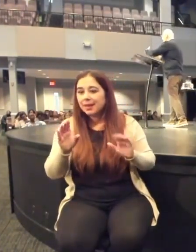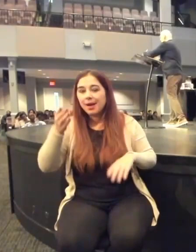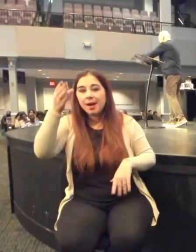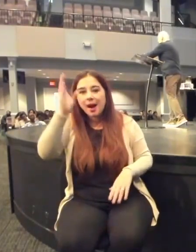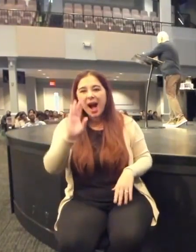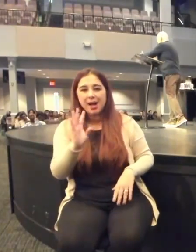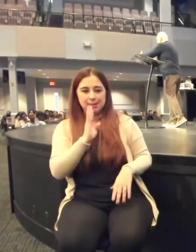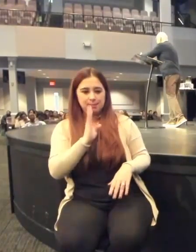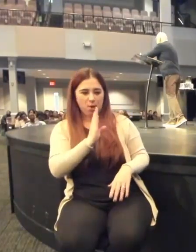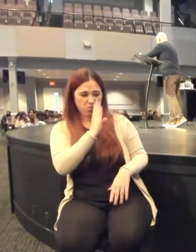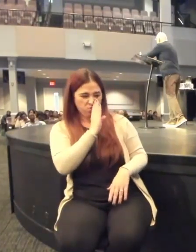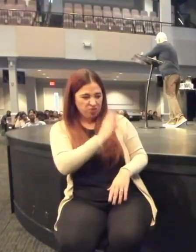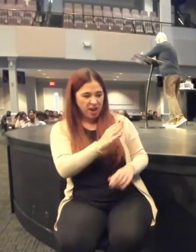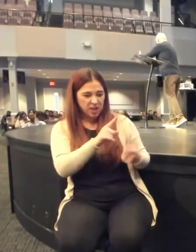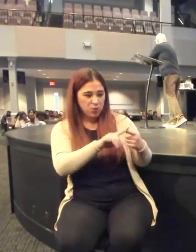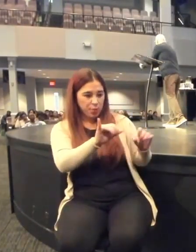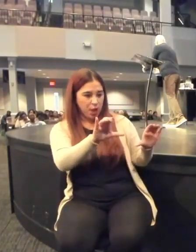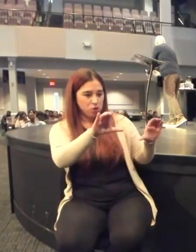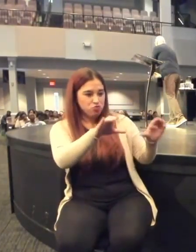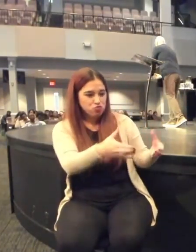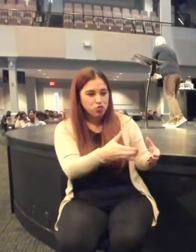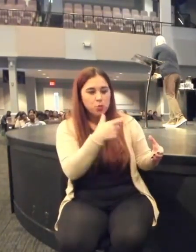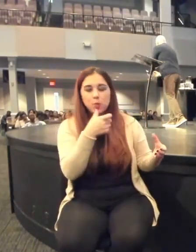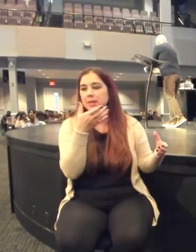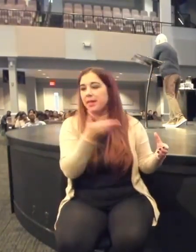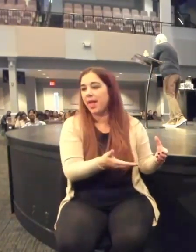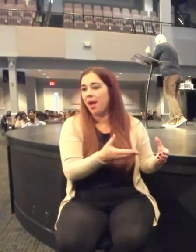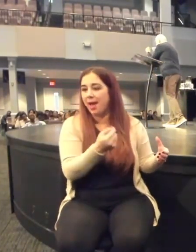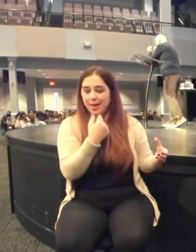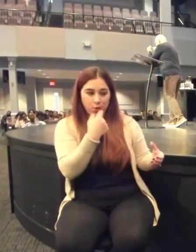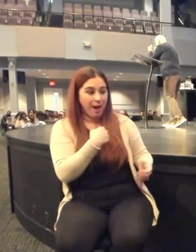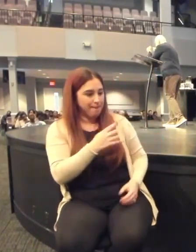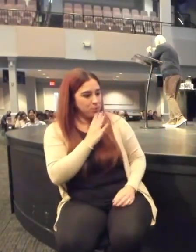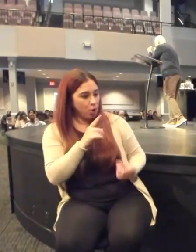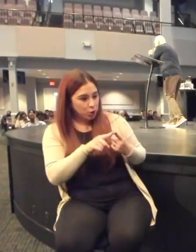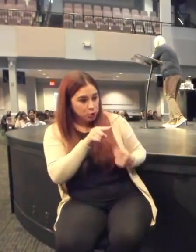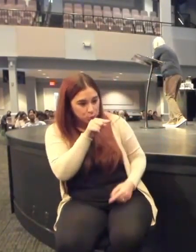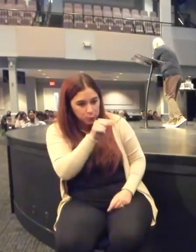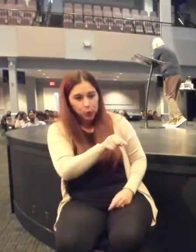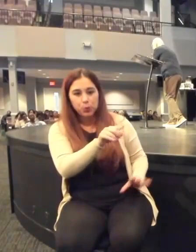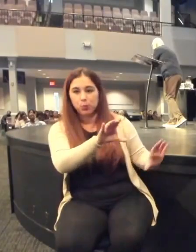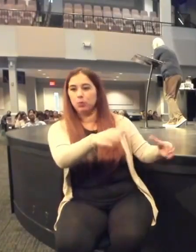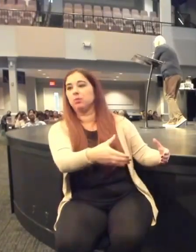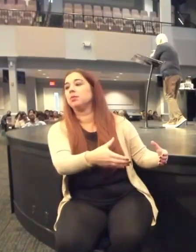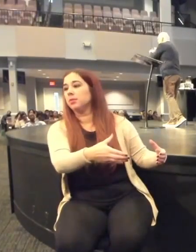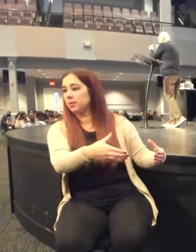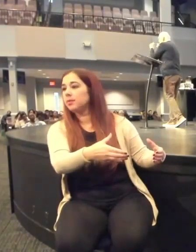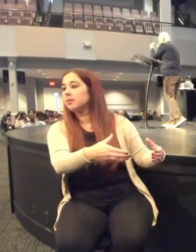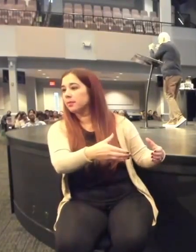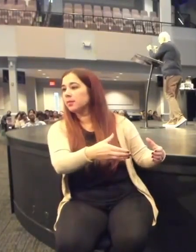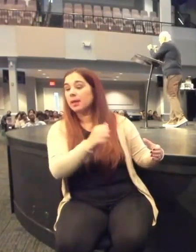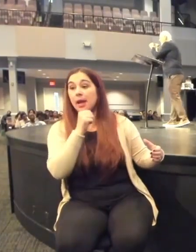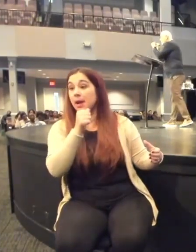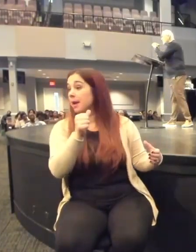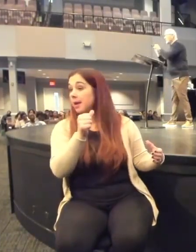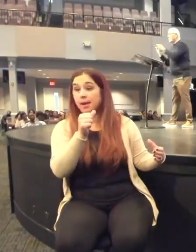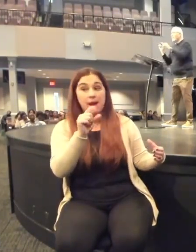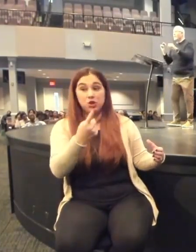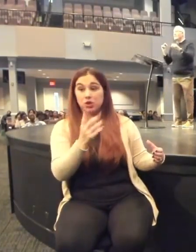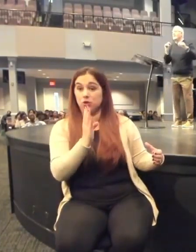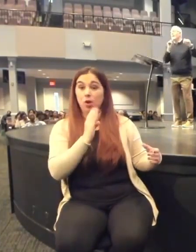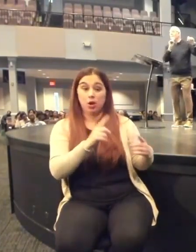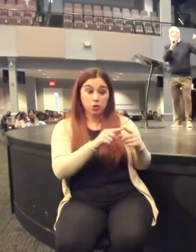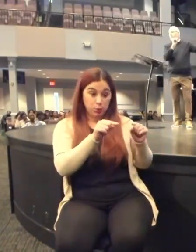spoke directly to the group that was in front of him at that moment and says, I'm talking to you, but I'm not just talking to